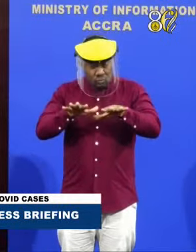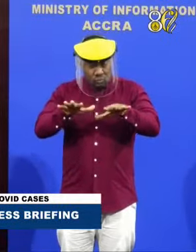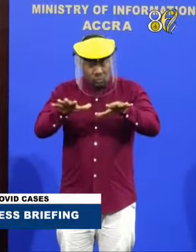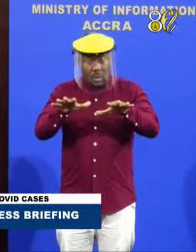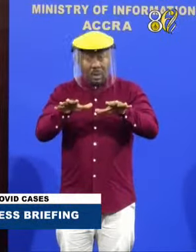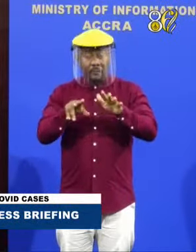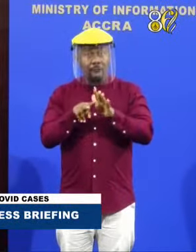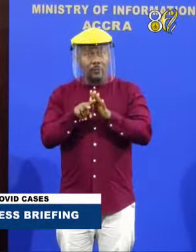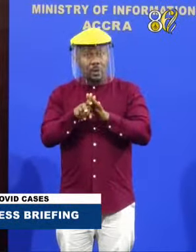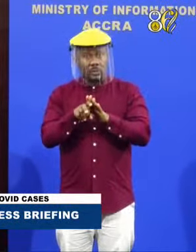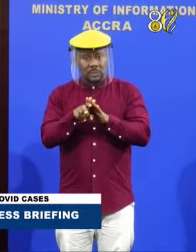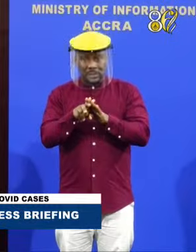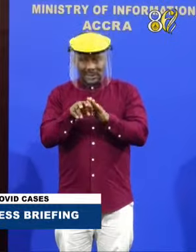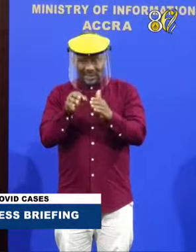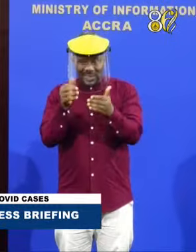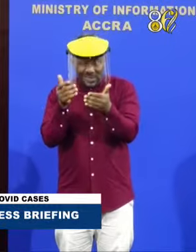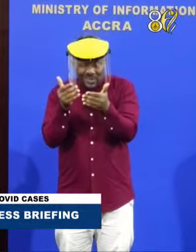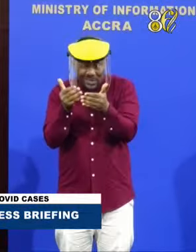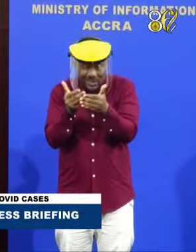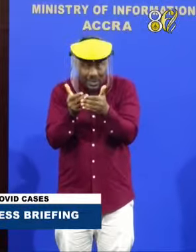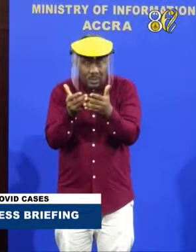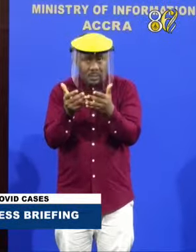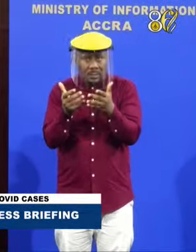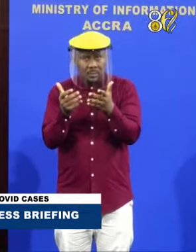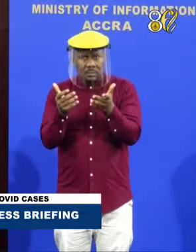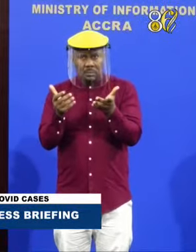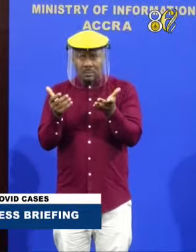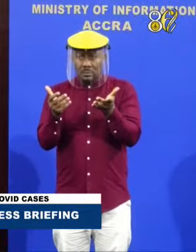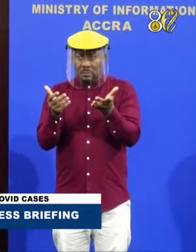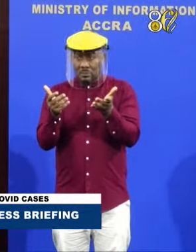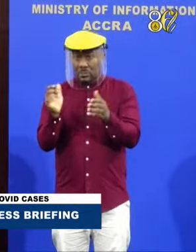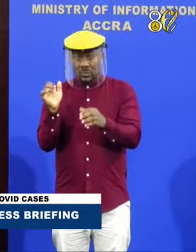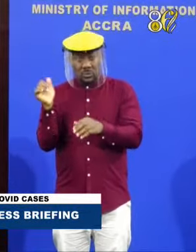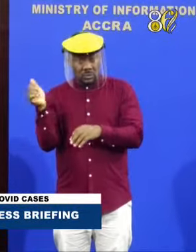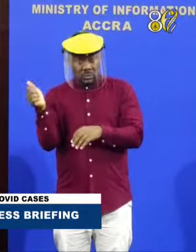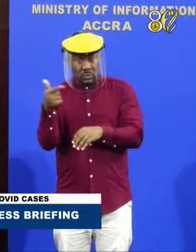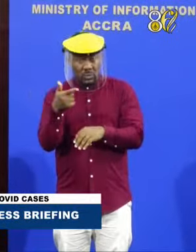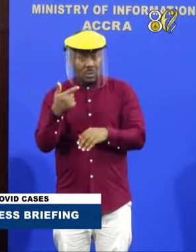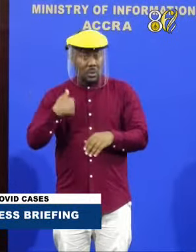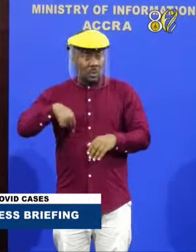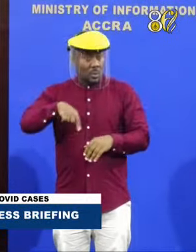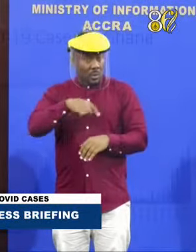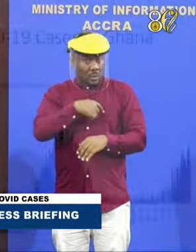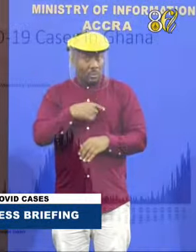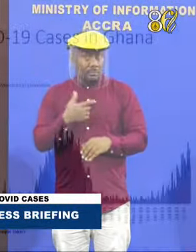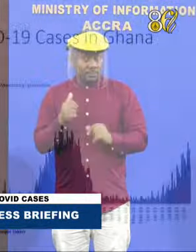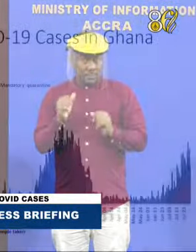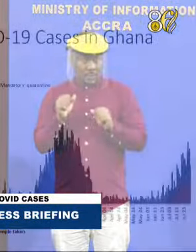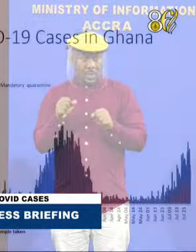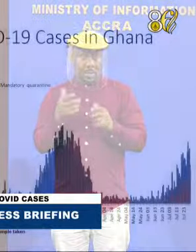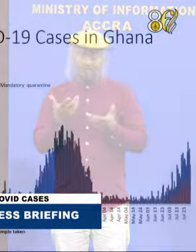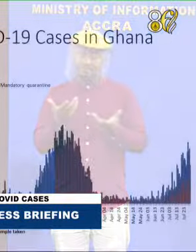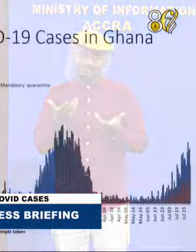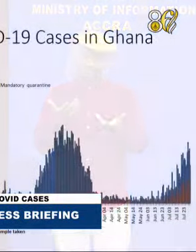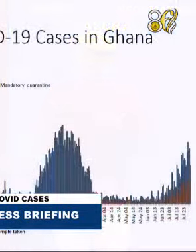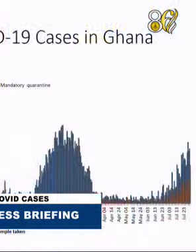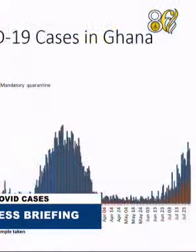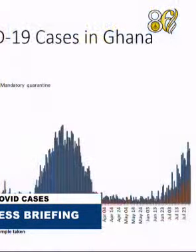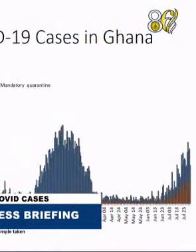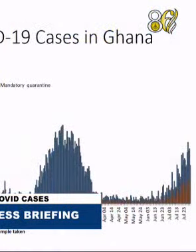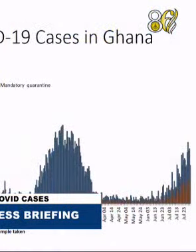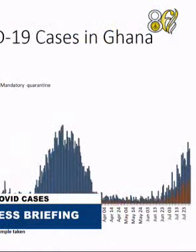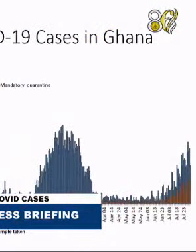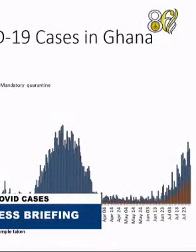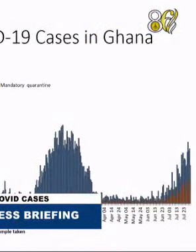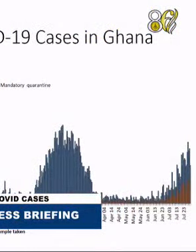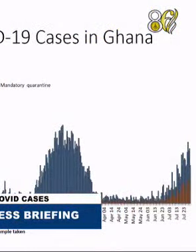that we will work, and we, all of us, not just the health sector, including the people, will be able to avert this by applying the protocols